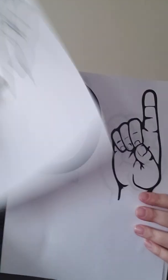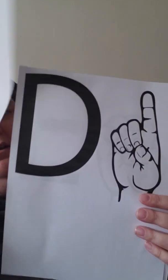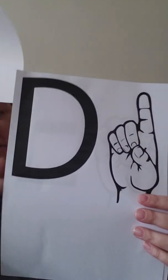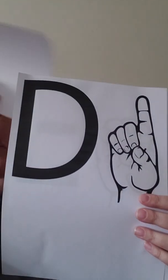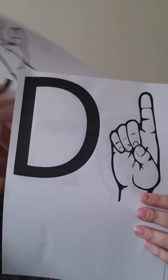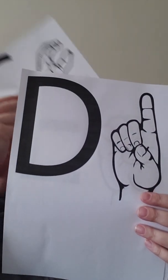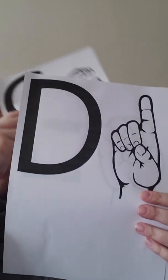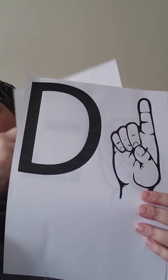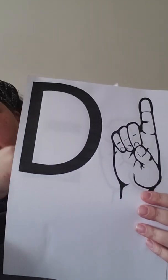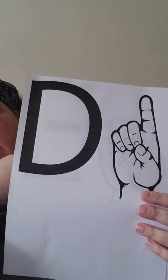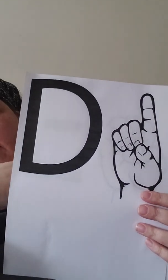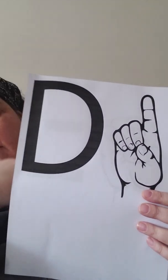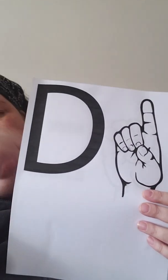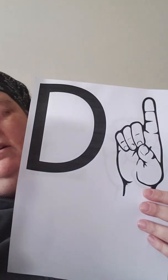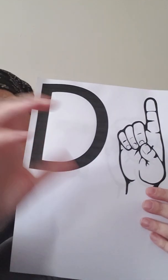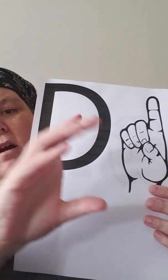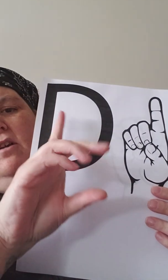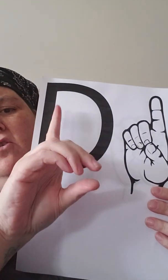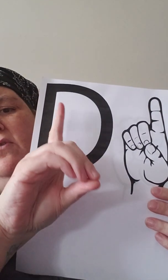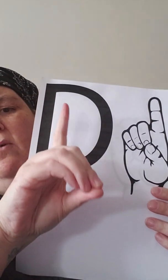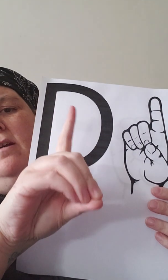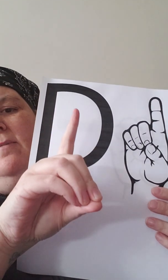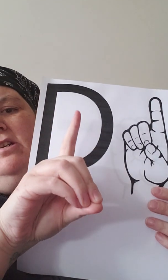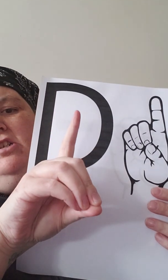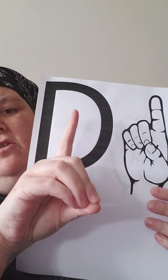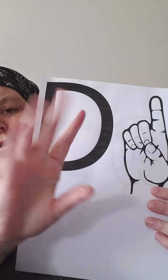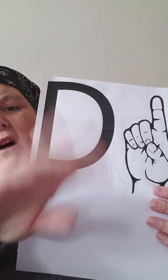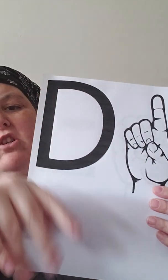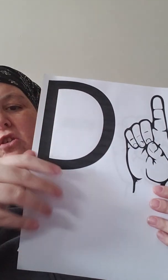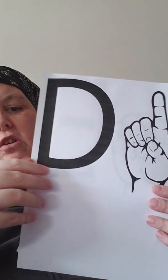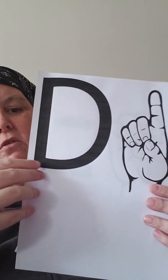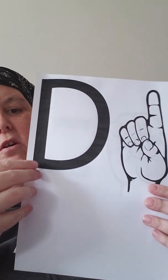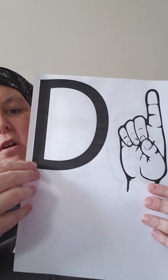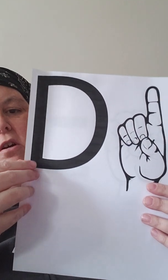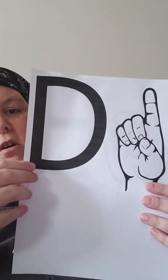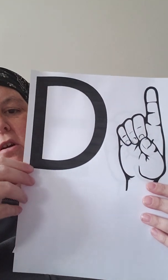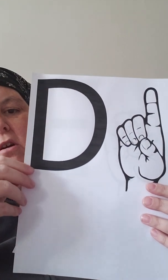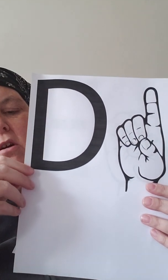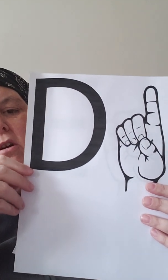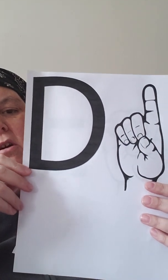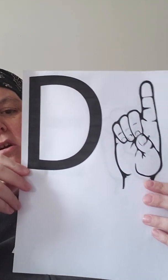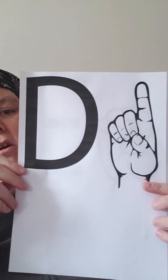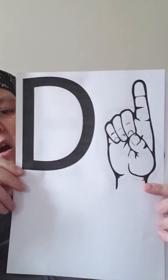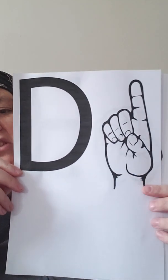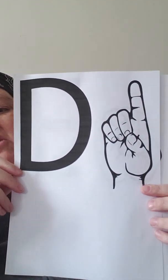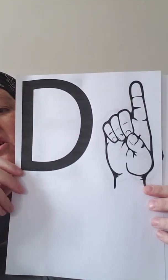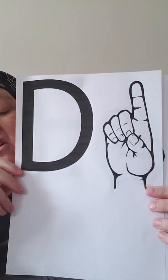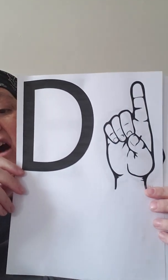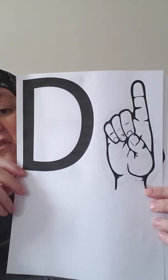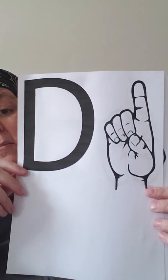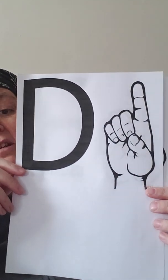And the D. I don't know if you wanted me to show you. I'll show you. I'll do the